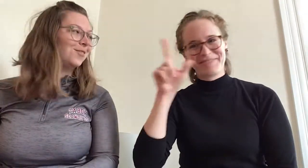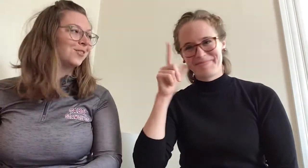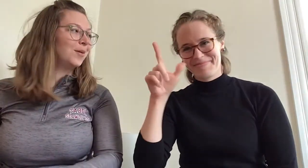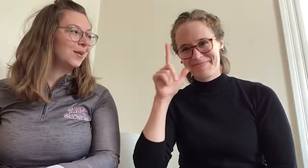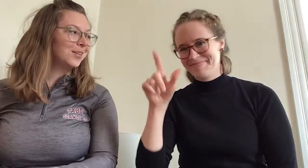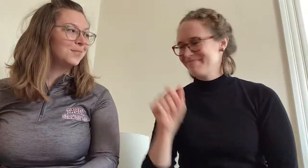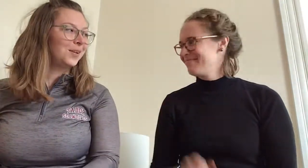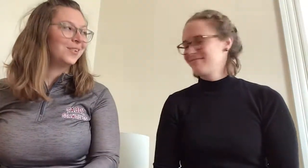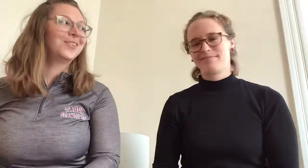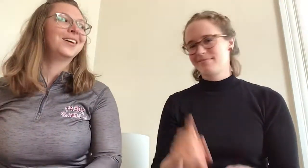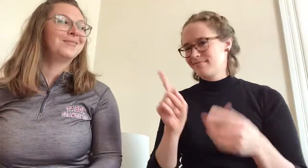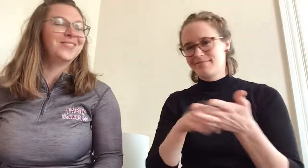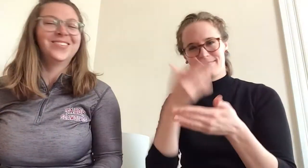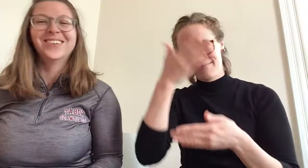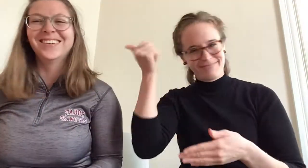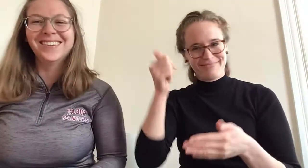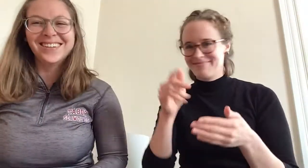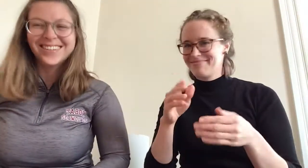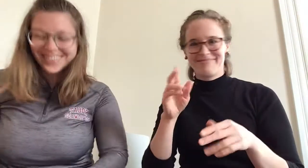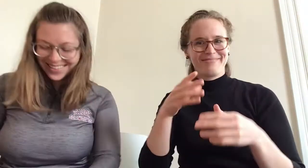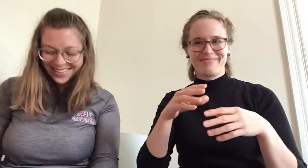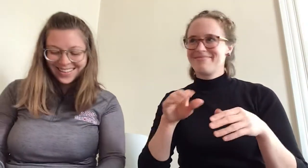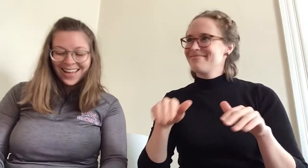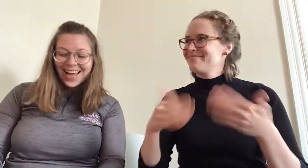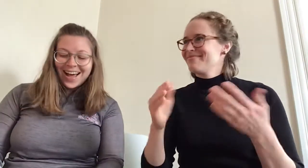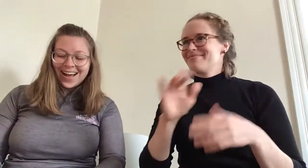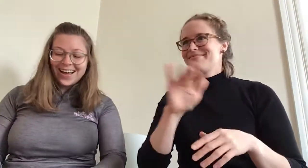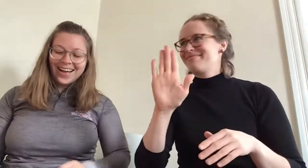It's tough to remember how to spell your own name.